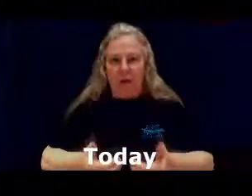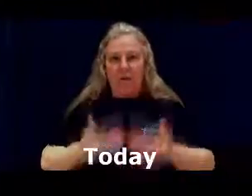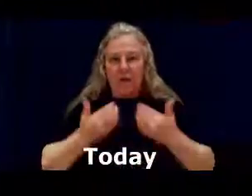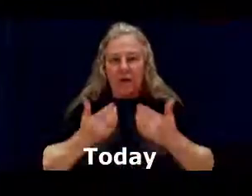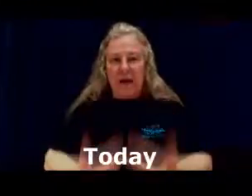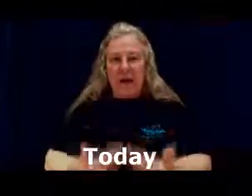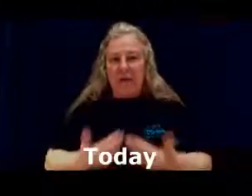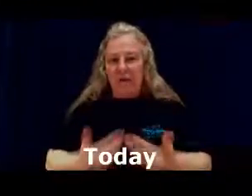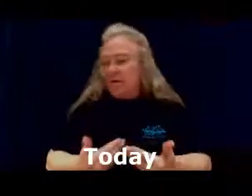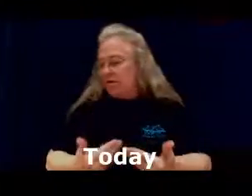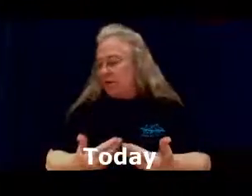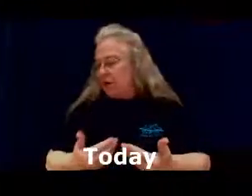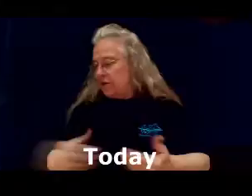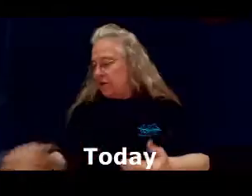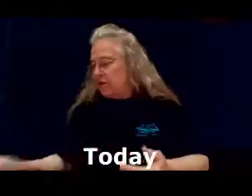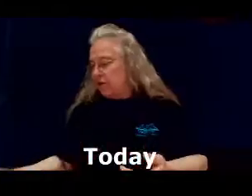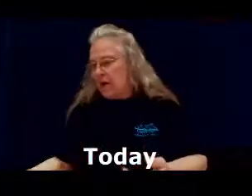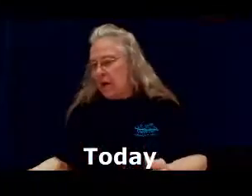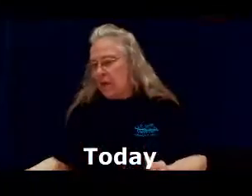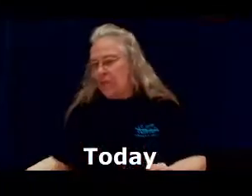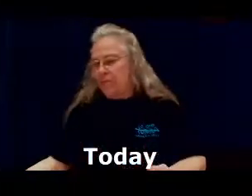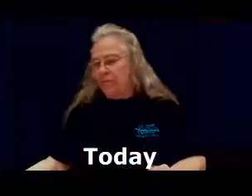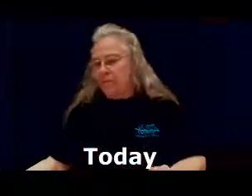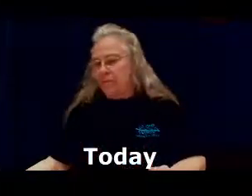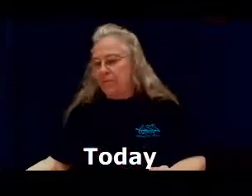Or bring it straight down.